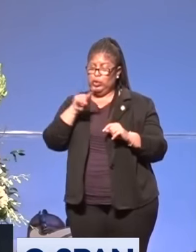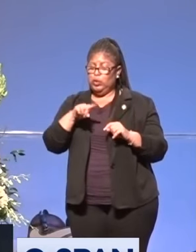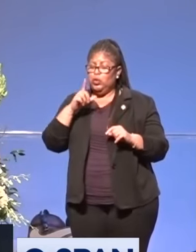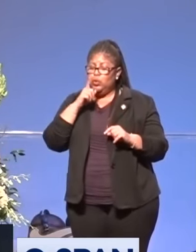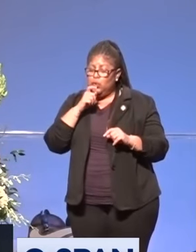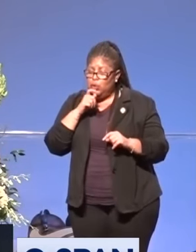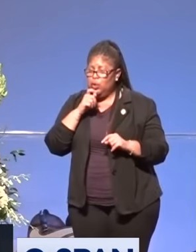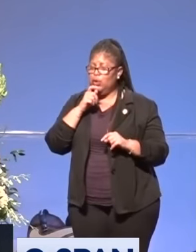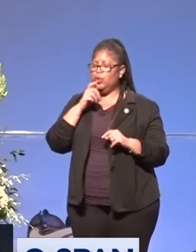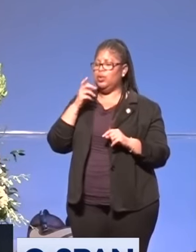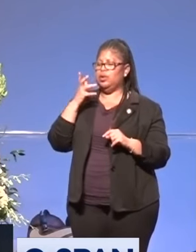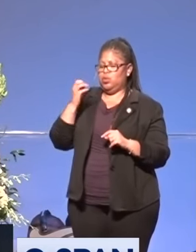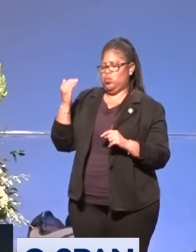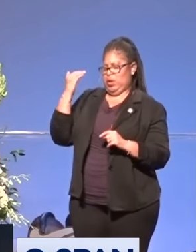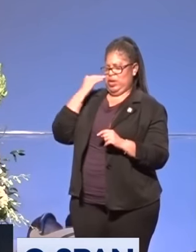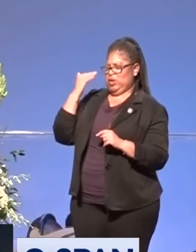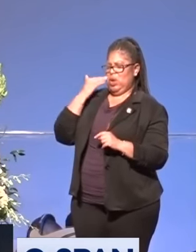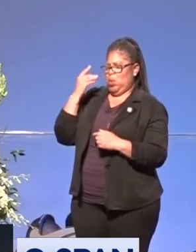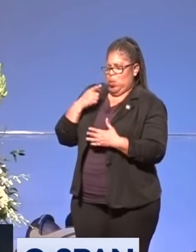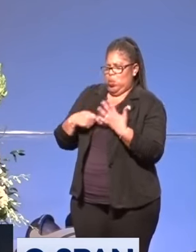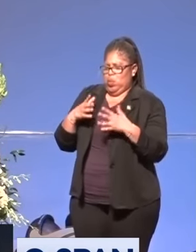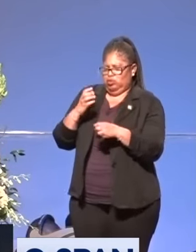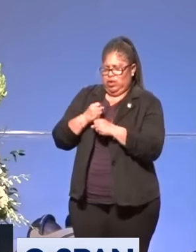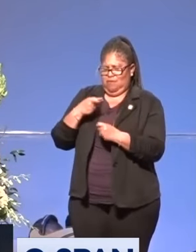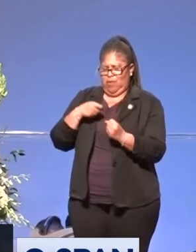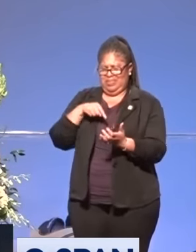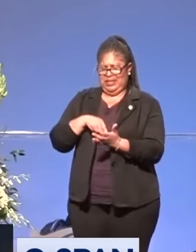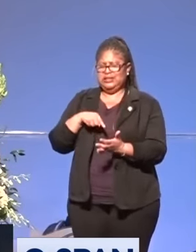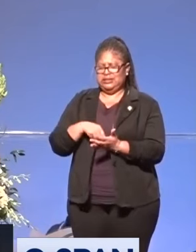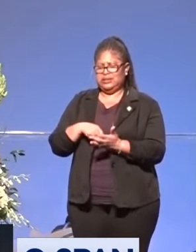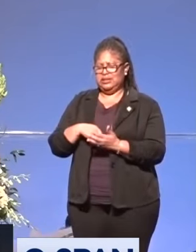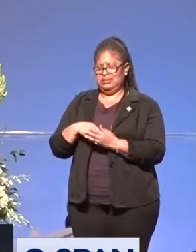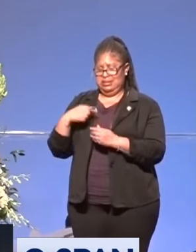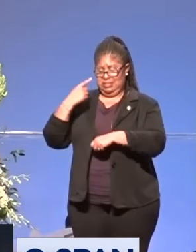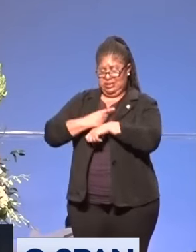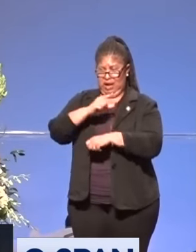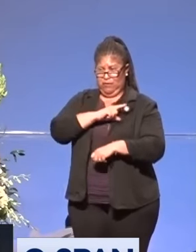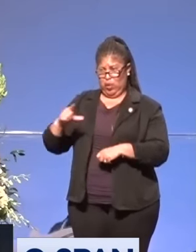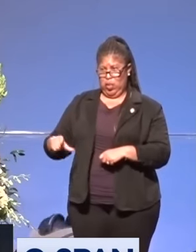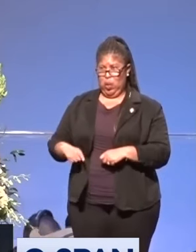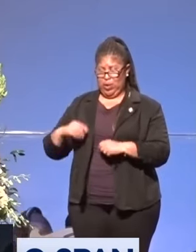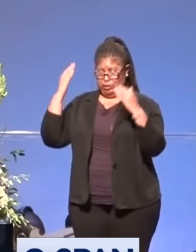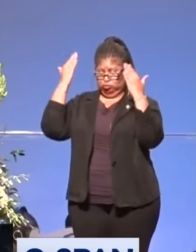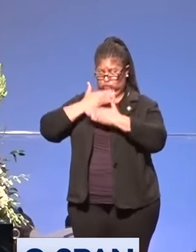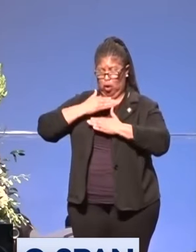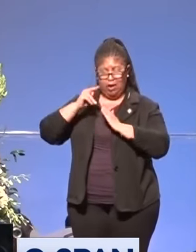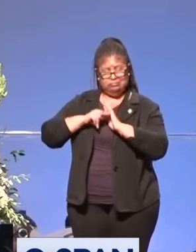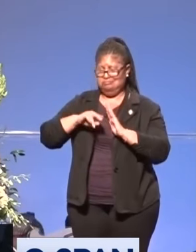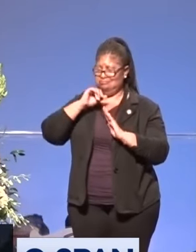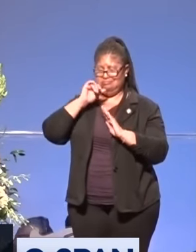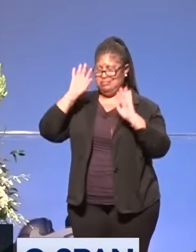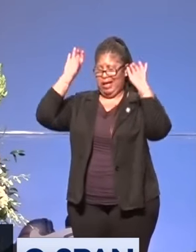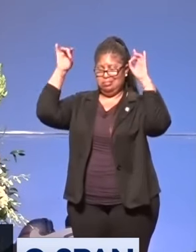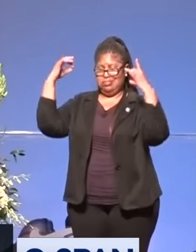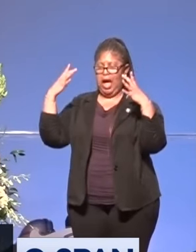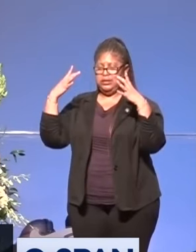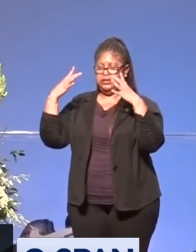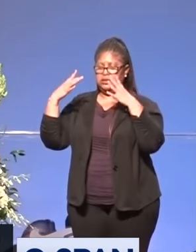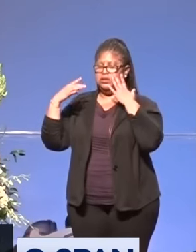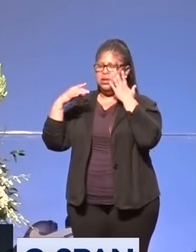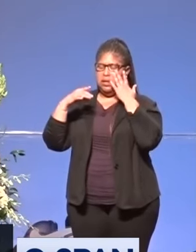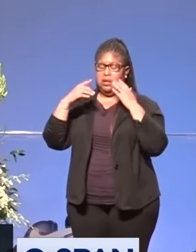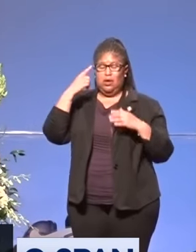to what end is it for you? The day of the Lord is darkness and not light. It is as if a